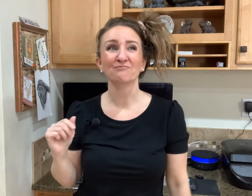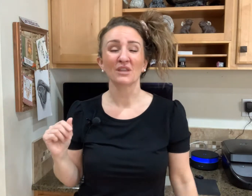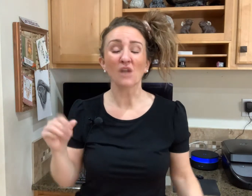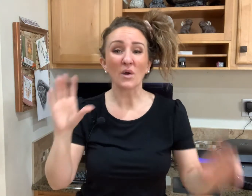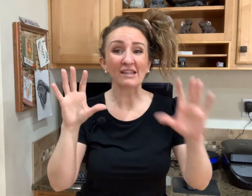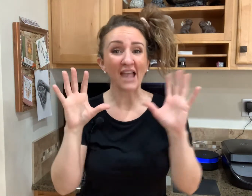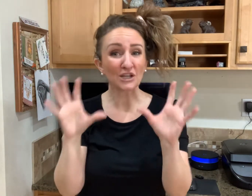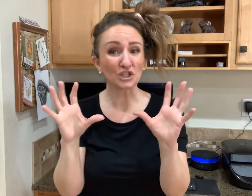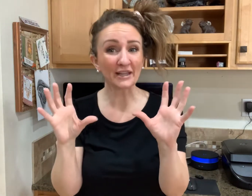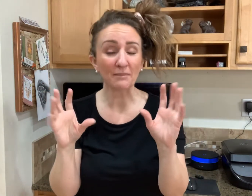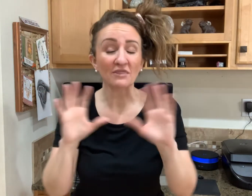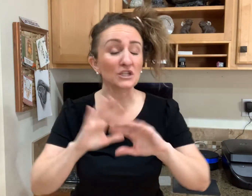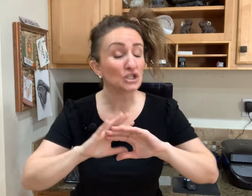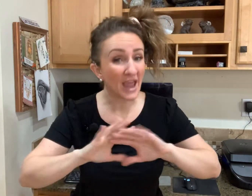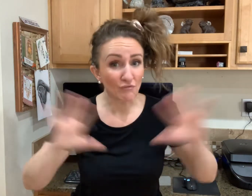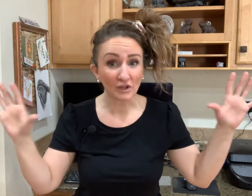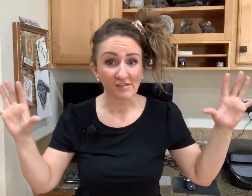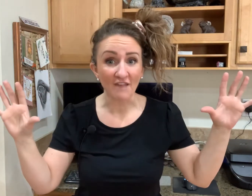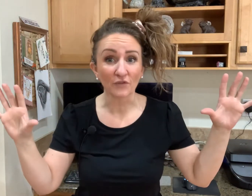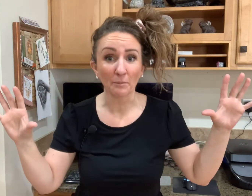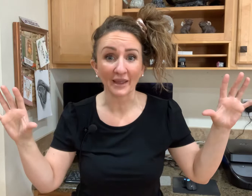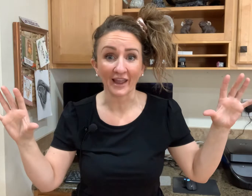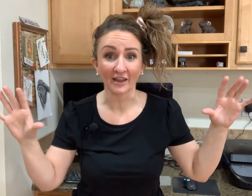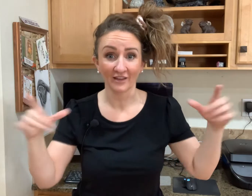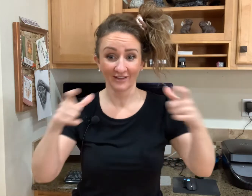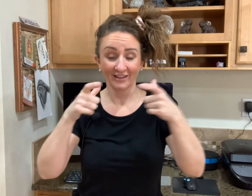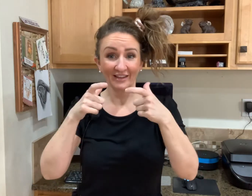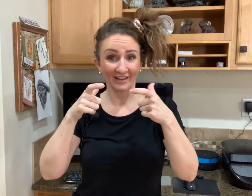So it's actually, but the general sign for big is.